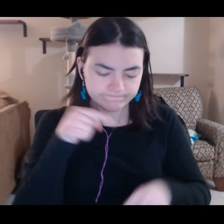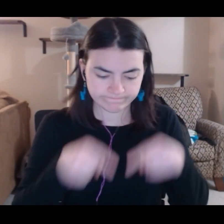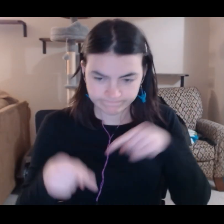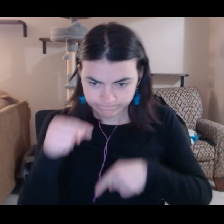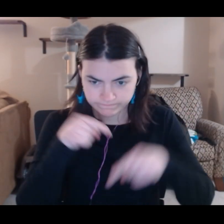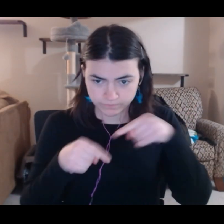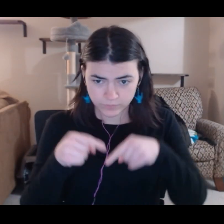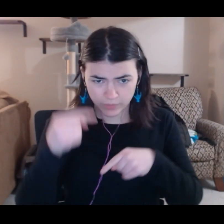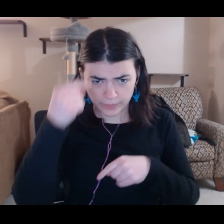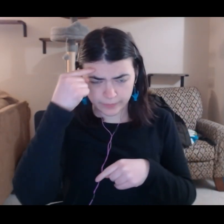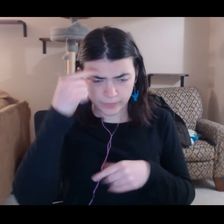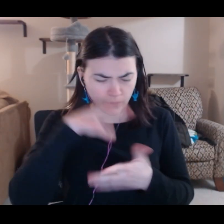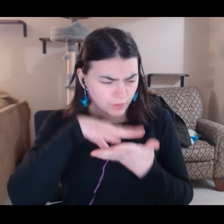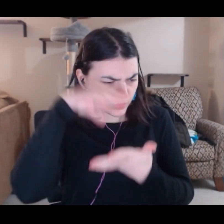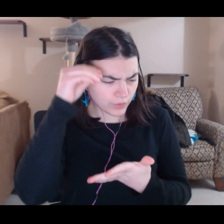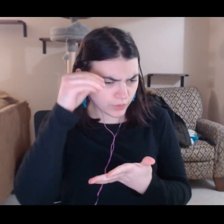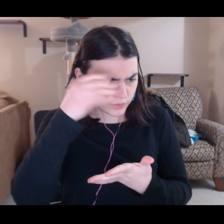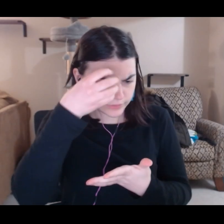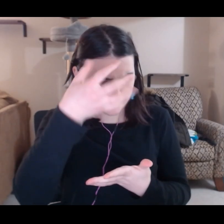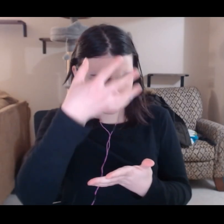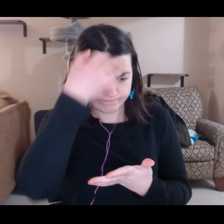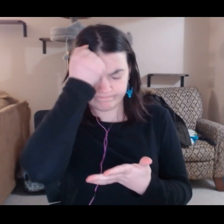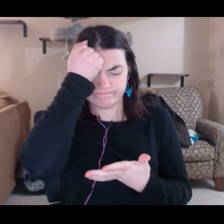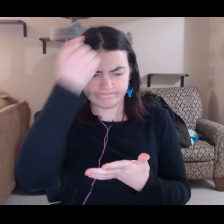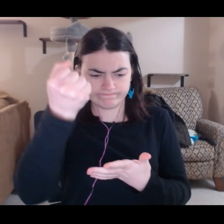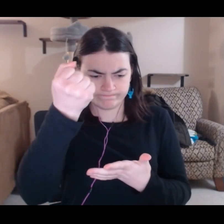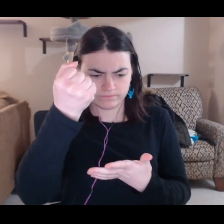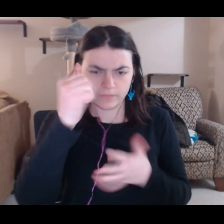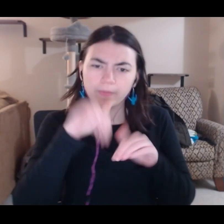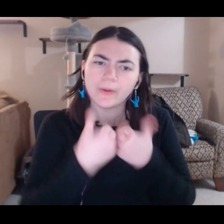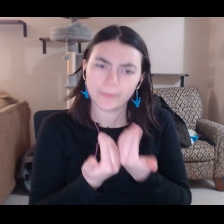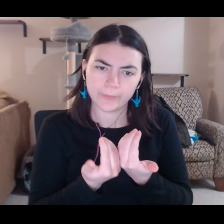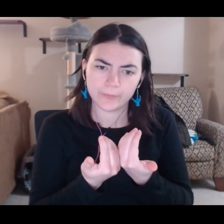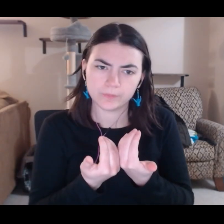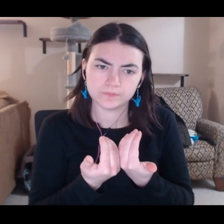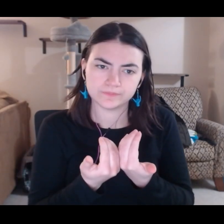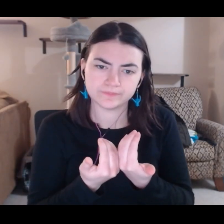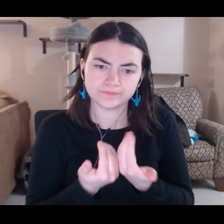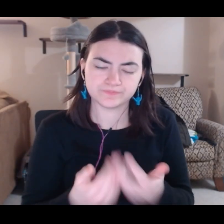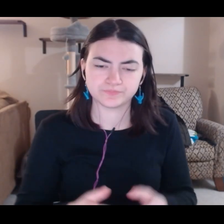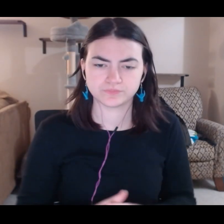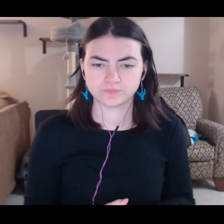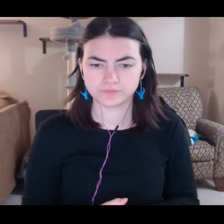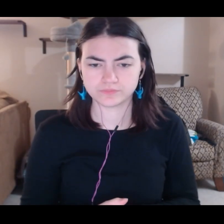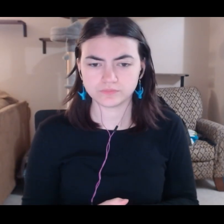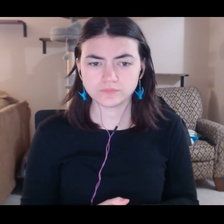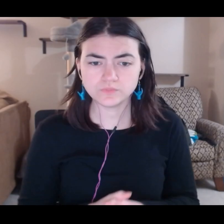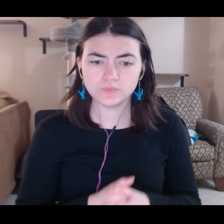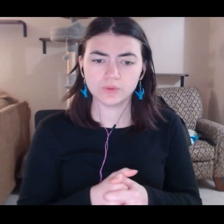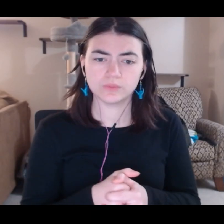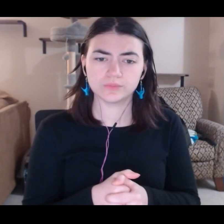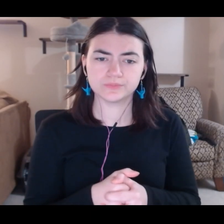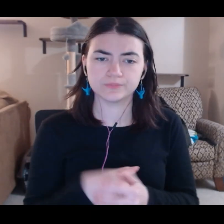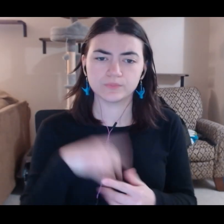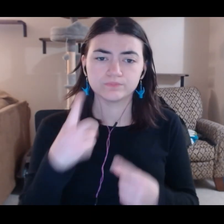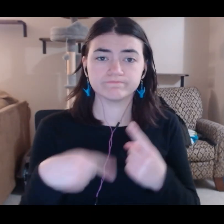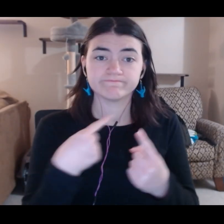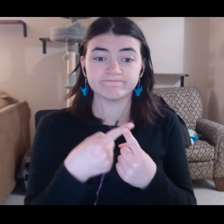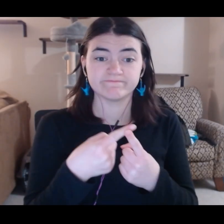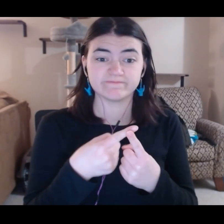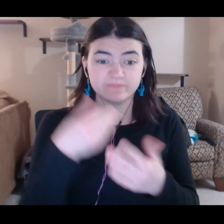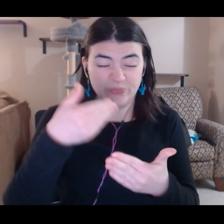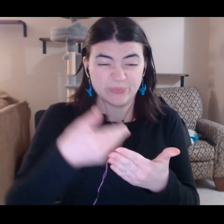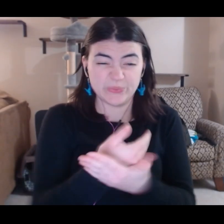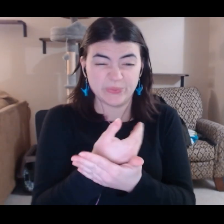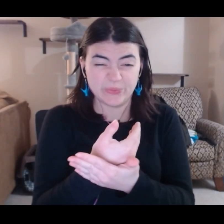stores information. Say you're trying to memorize the anatomy of the heart. When you're introduced to a new concept, the memory